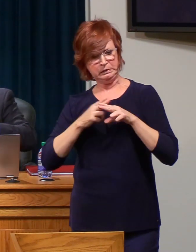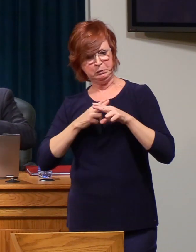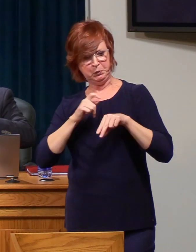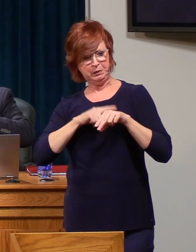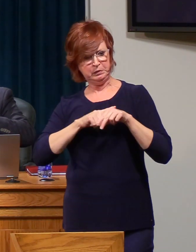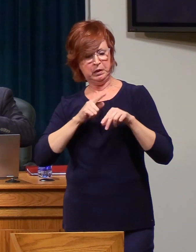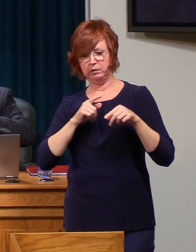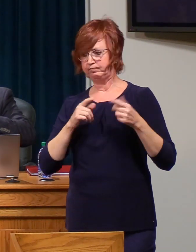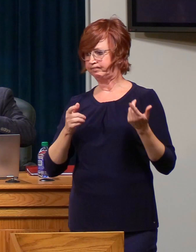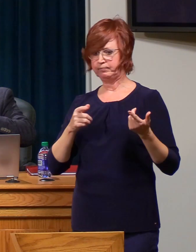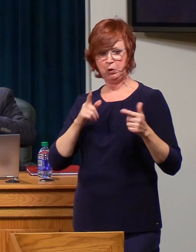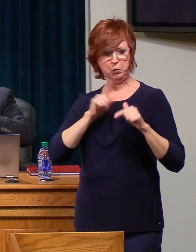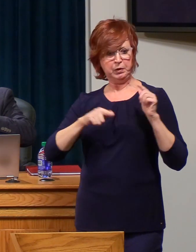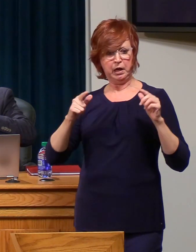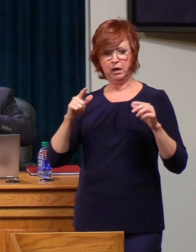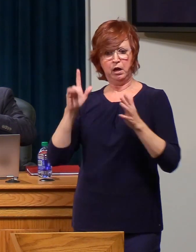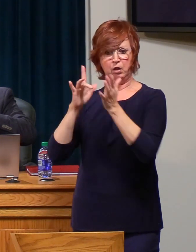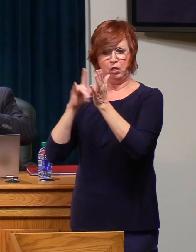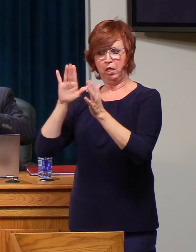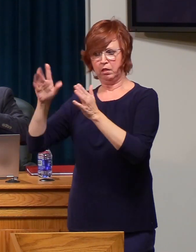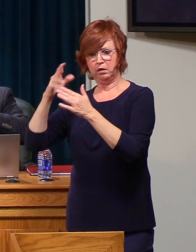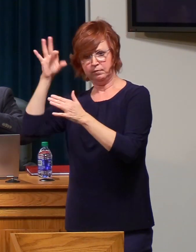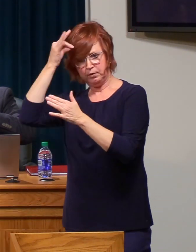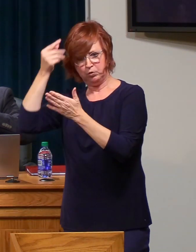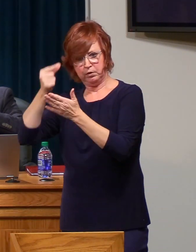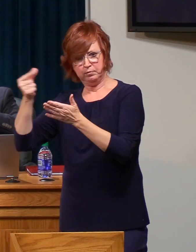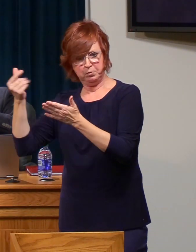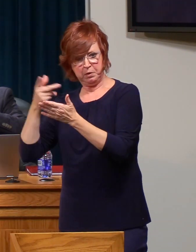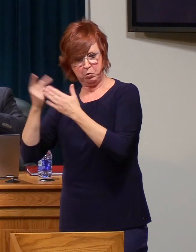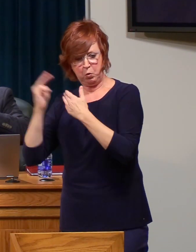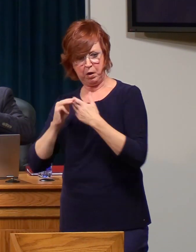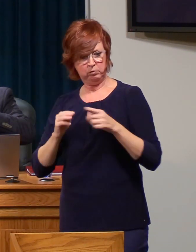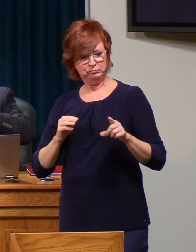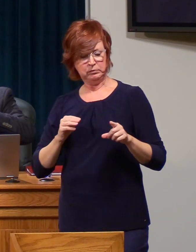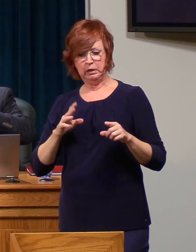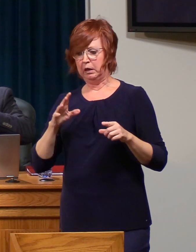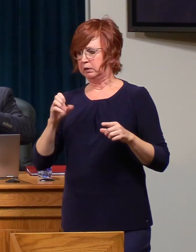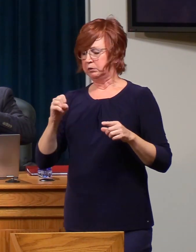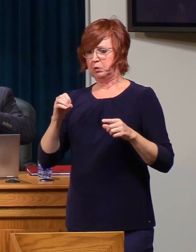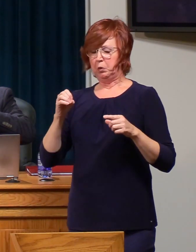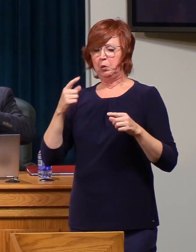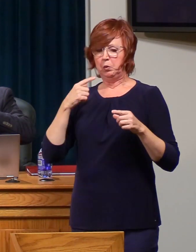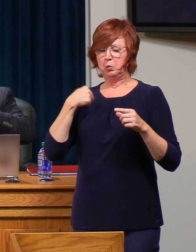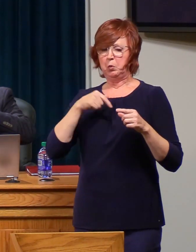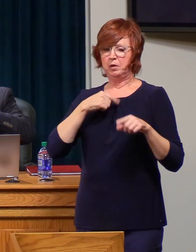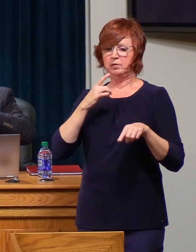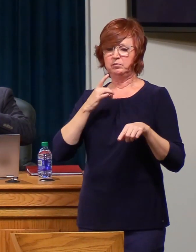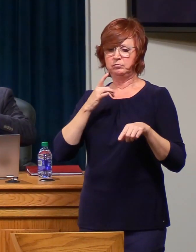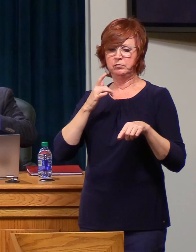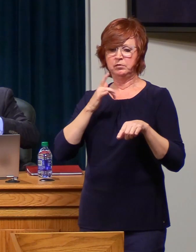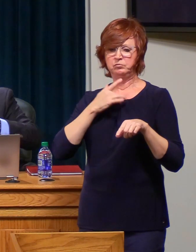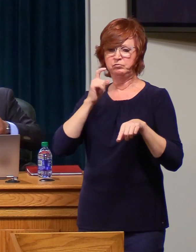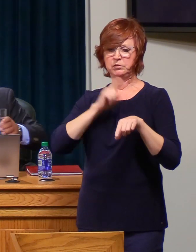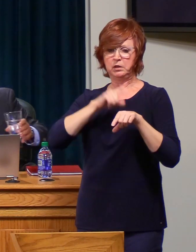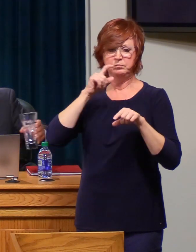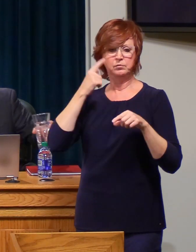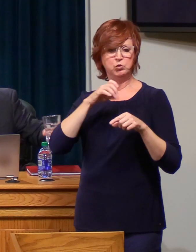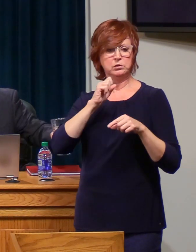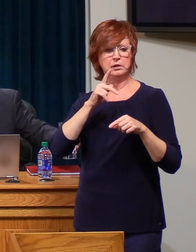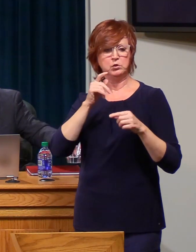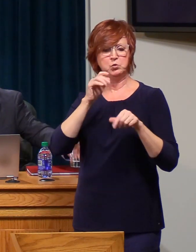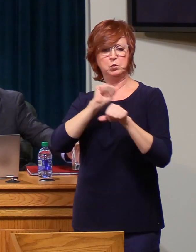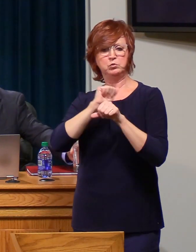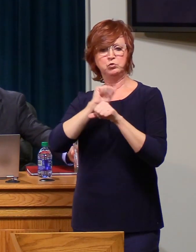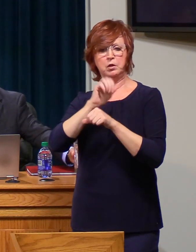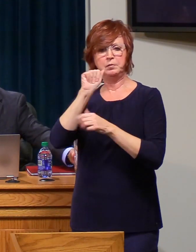access a newly formed federal programs. So in addition to the changes made to the Saskatchewan Employment Act that introduced a